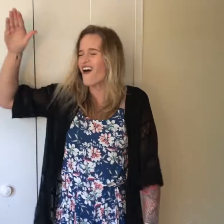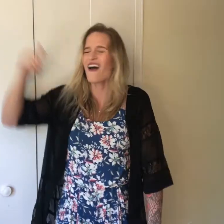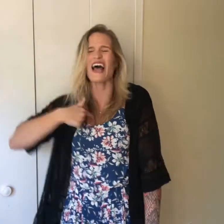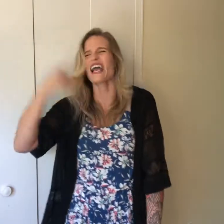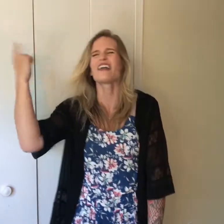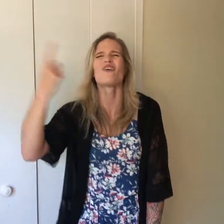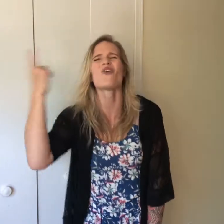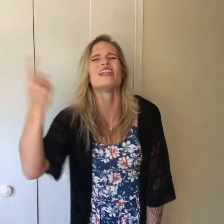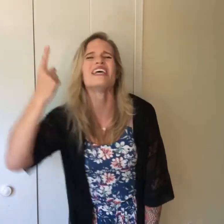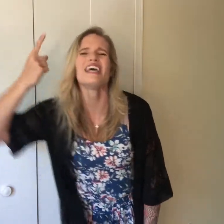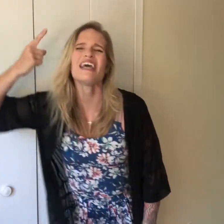all? I can only